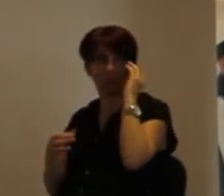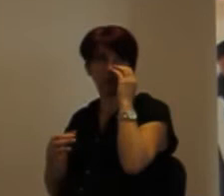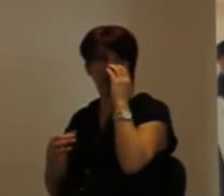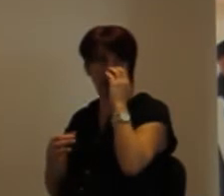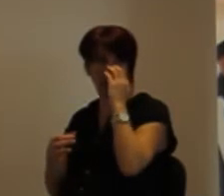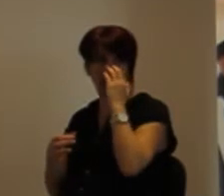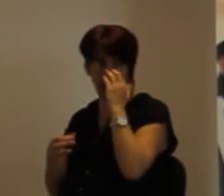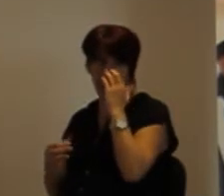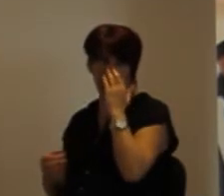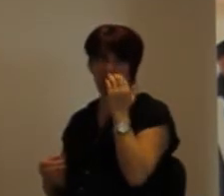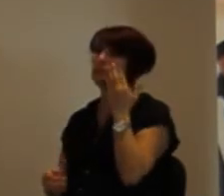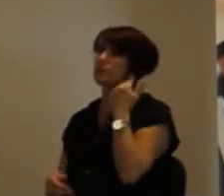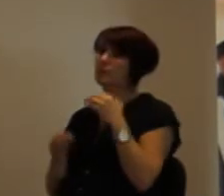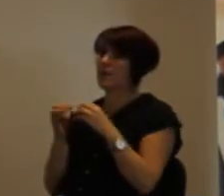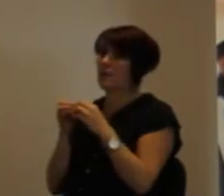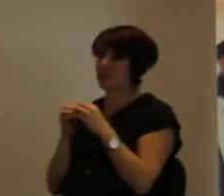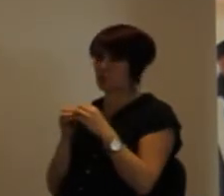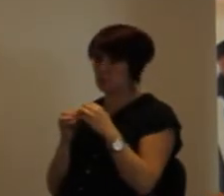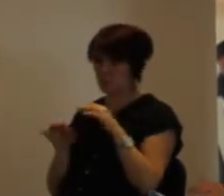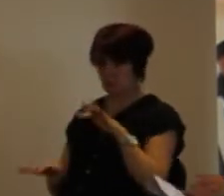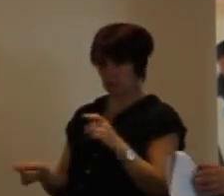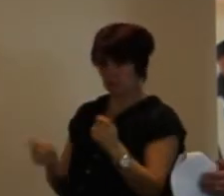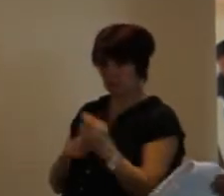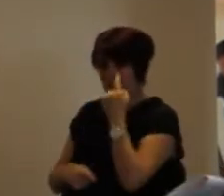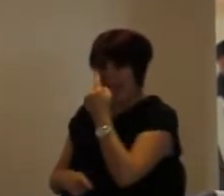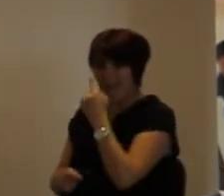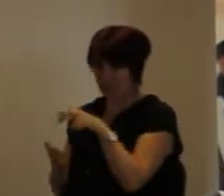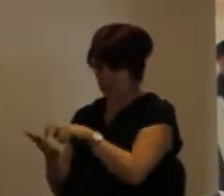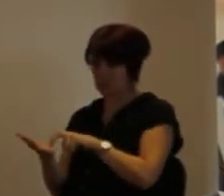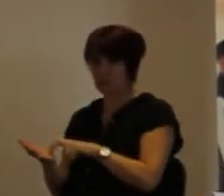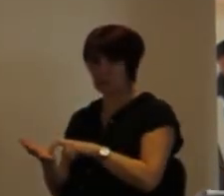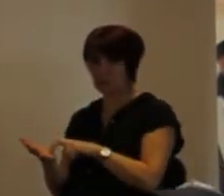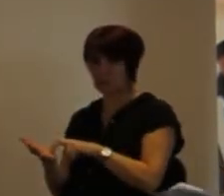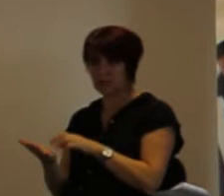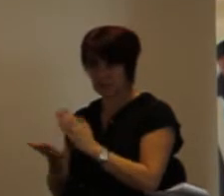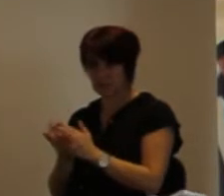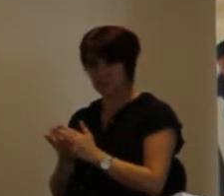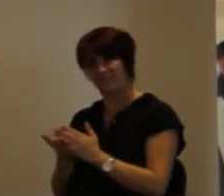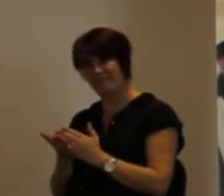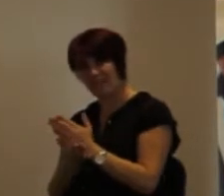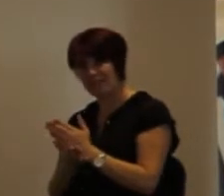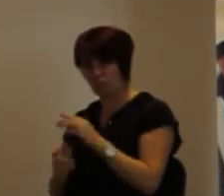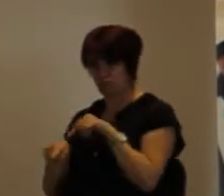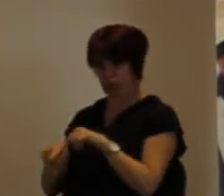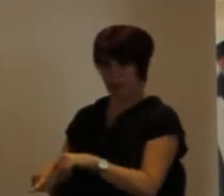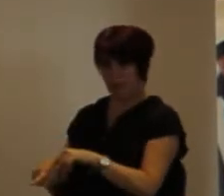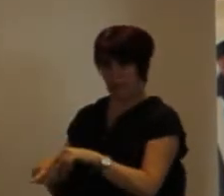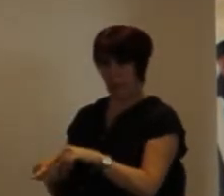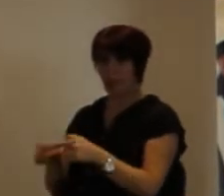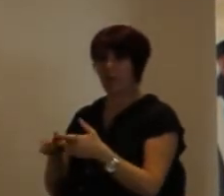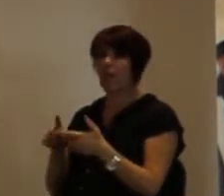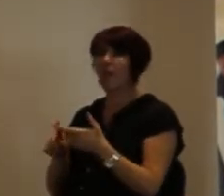We mentioned justification, must be evidence that the adjustment is sufficient, valid and reliable, and we must